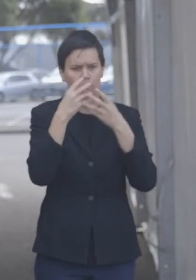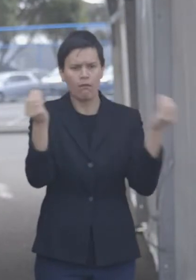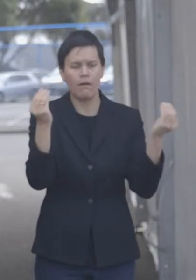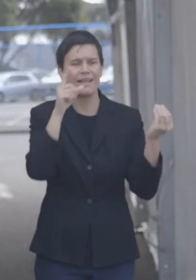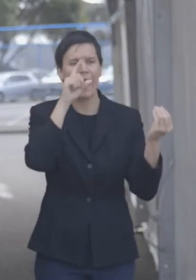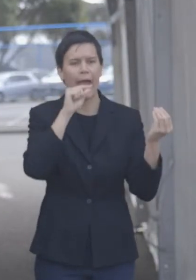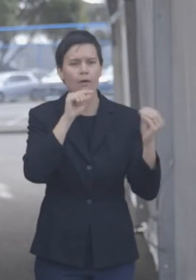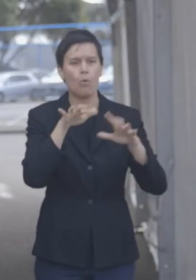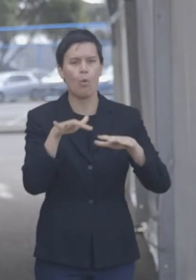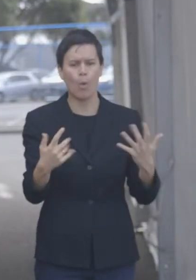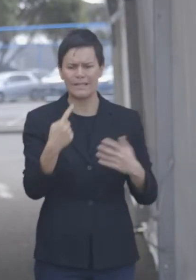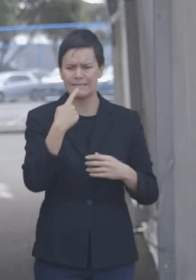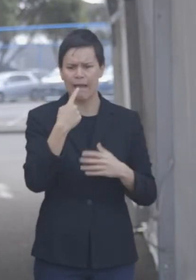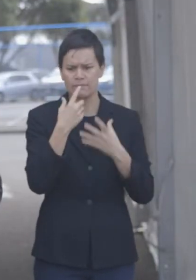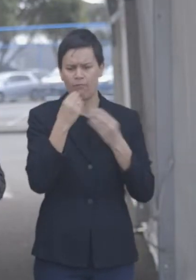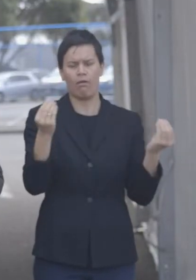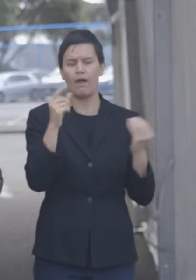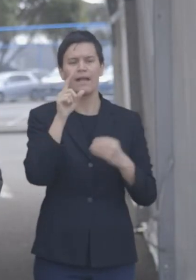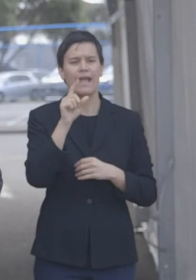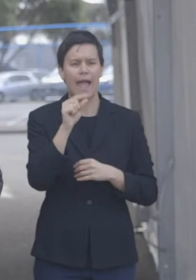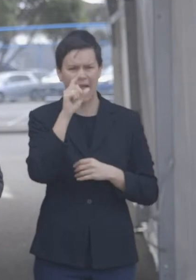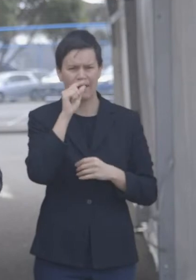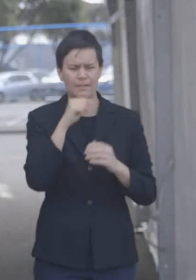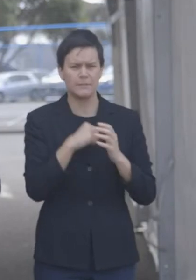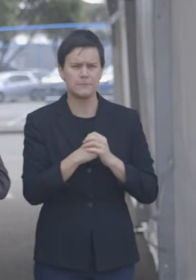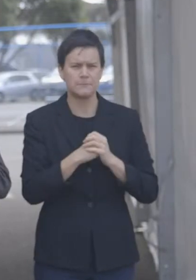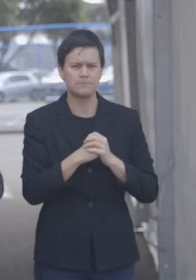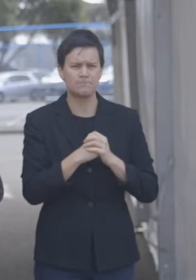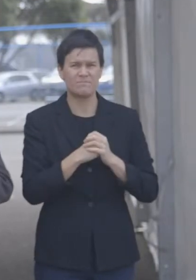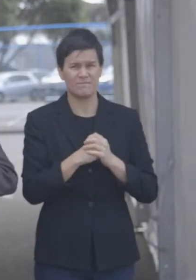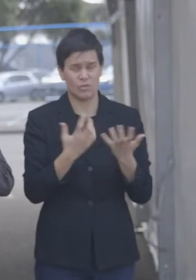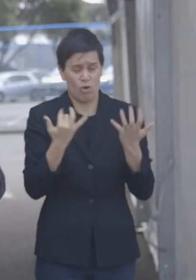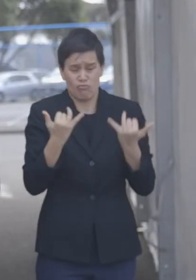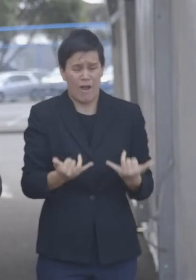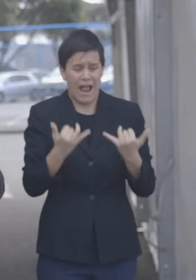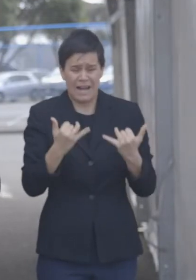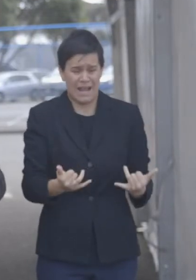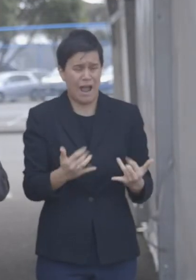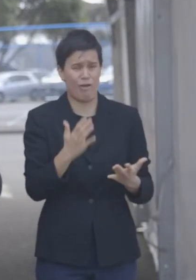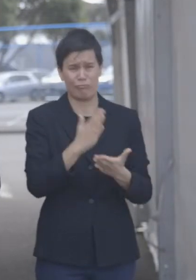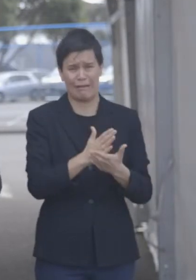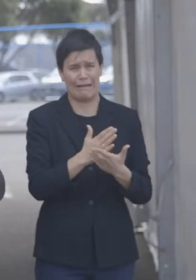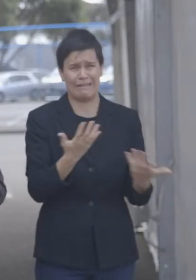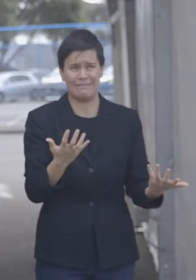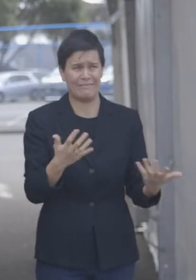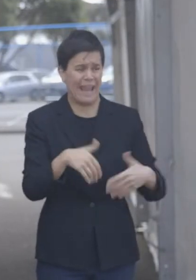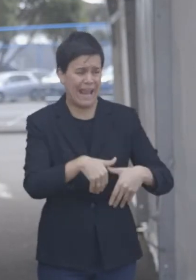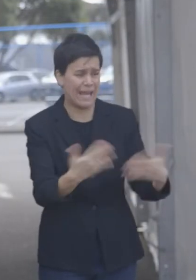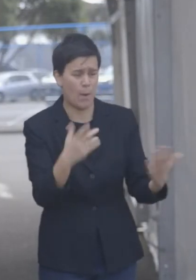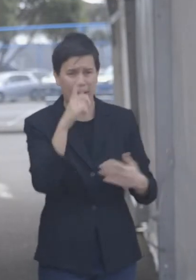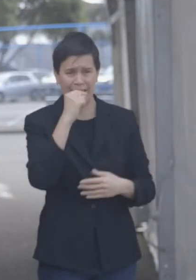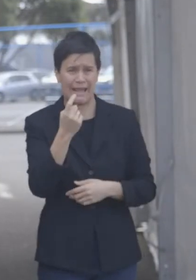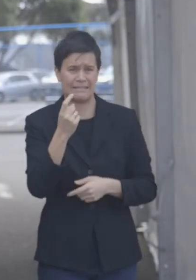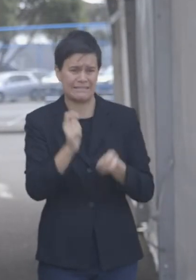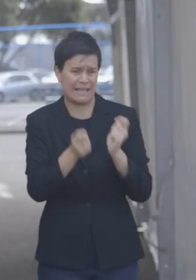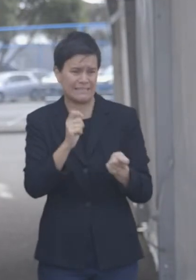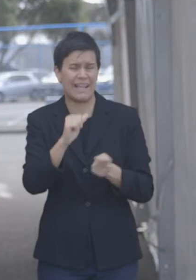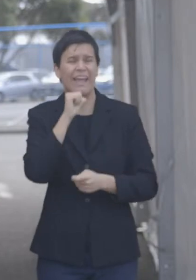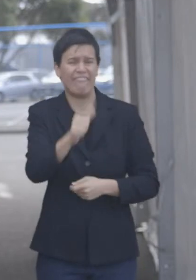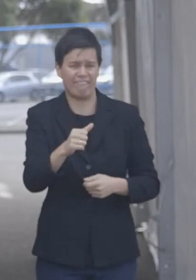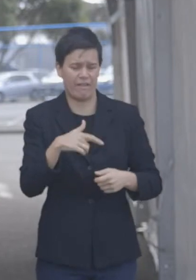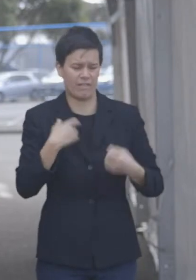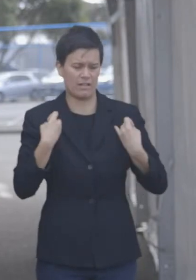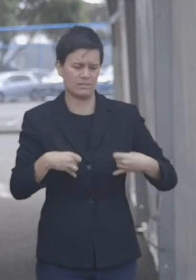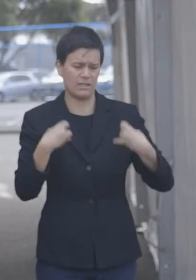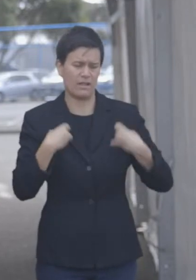as Sean said, at the moment it's a very low threshold, so a runny nose, sore throat, cough, cold, fever of course, we'd recommend